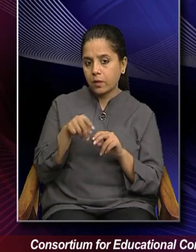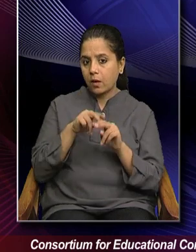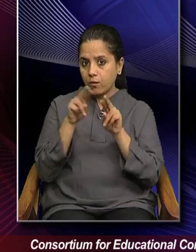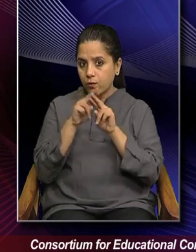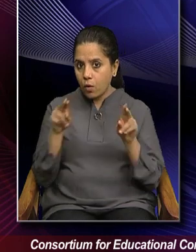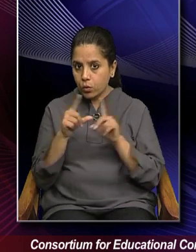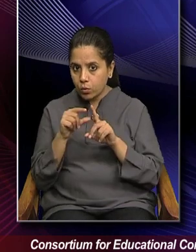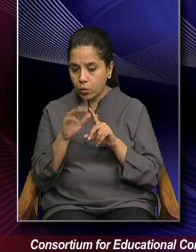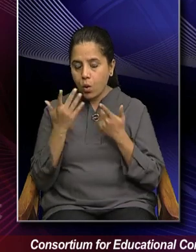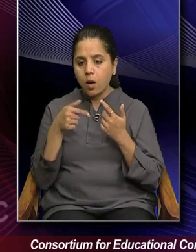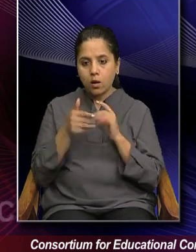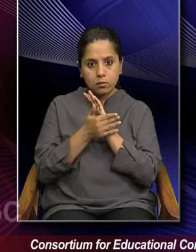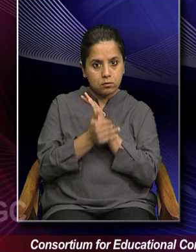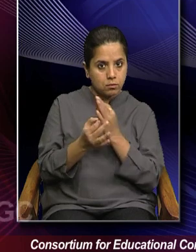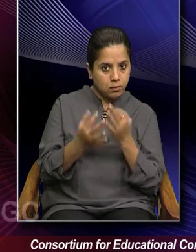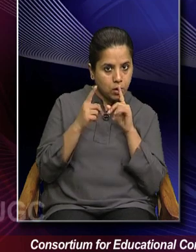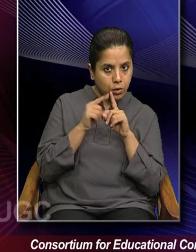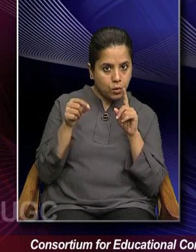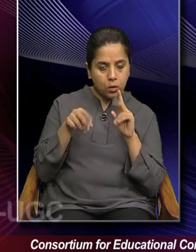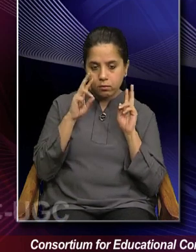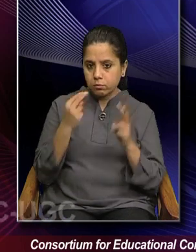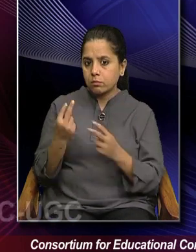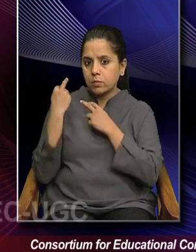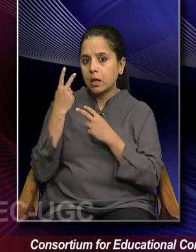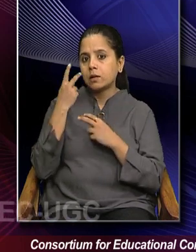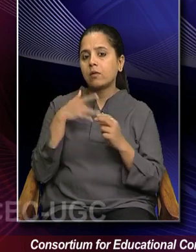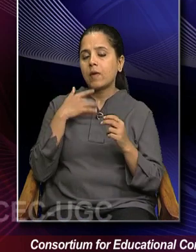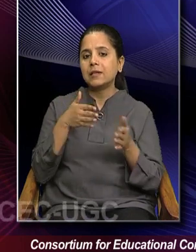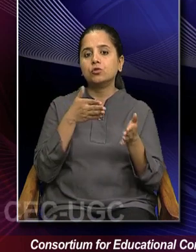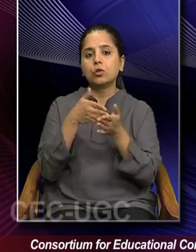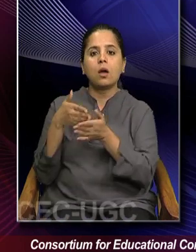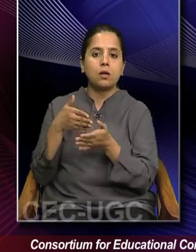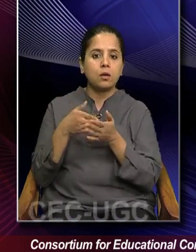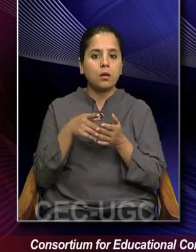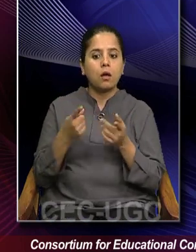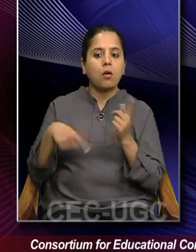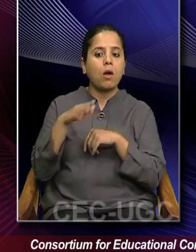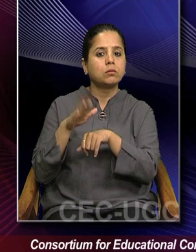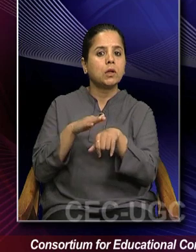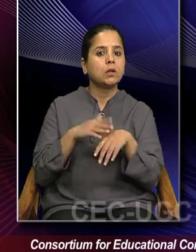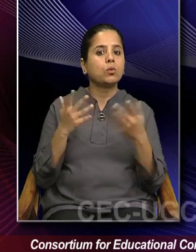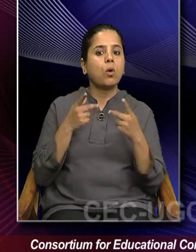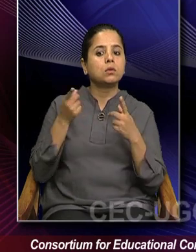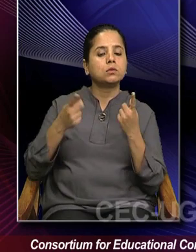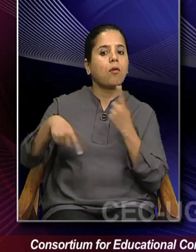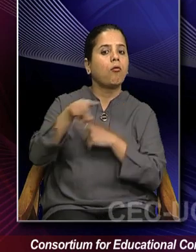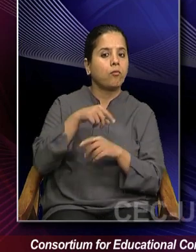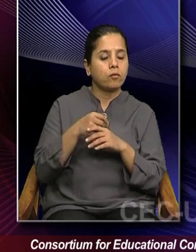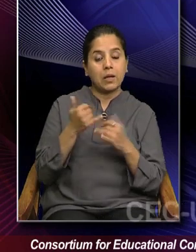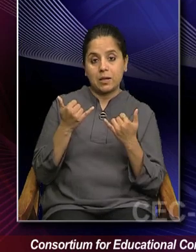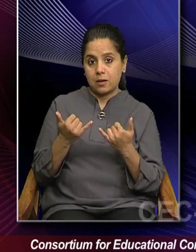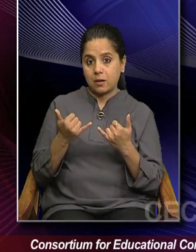completeness and the competencies and reflect on the challenges faced by them.